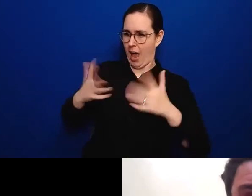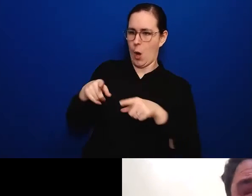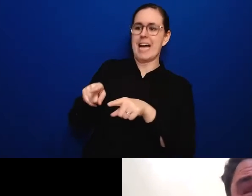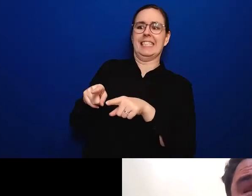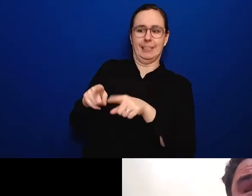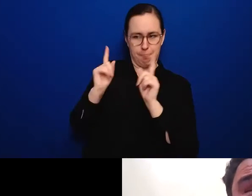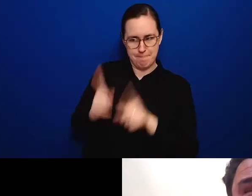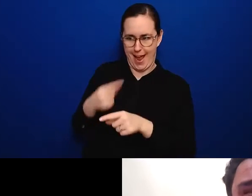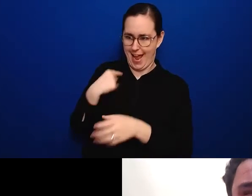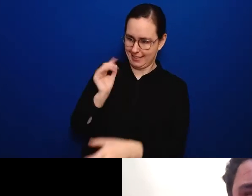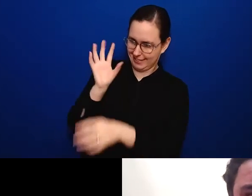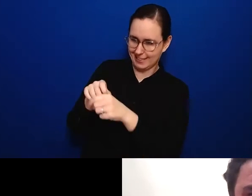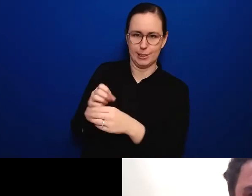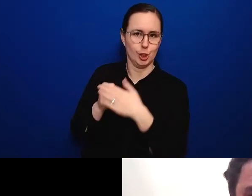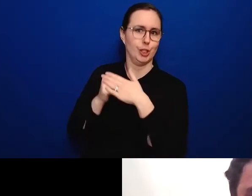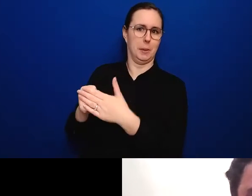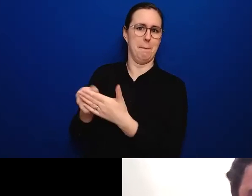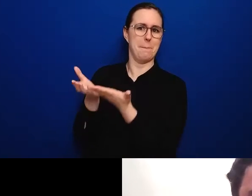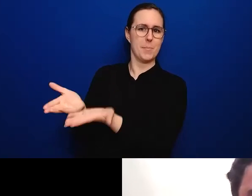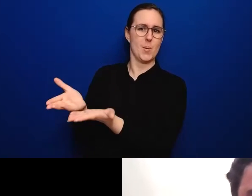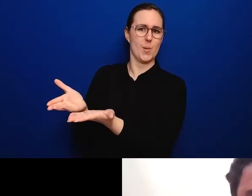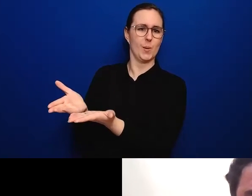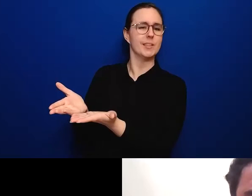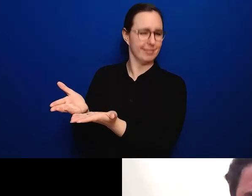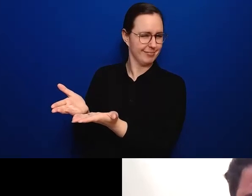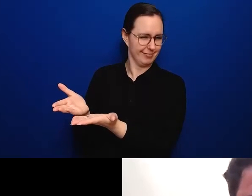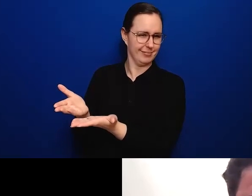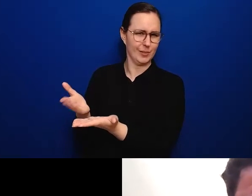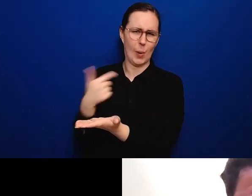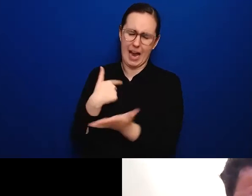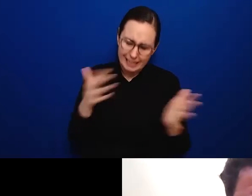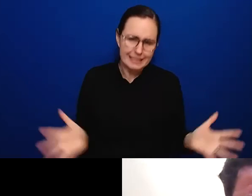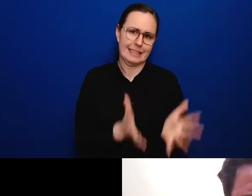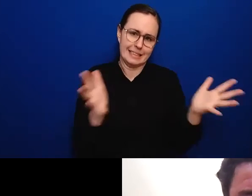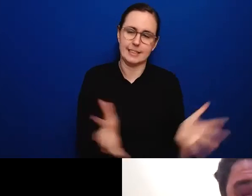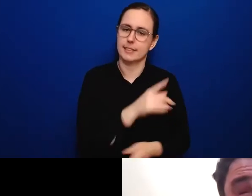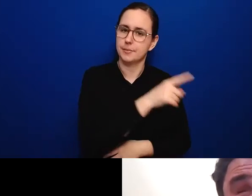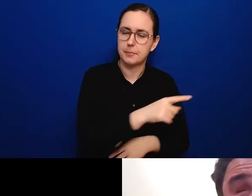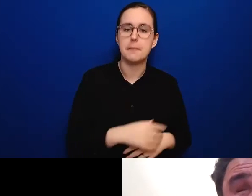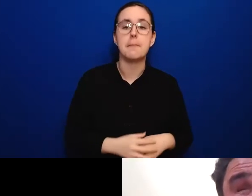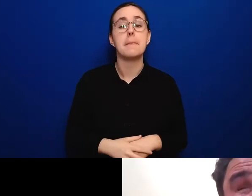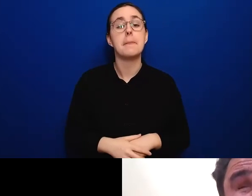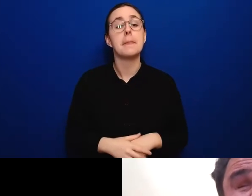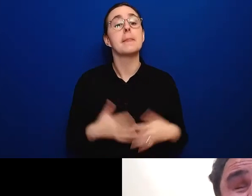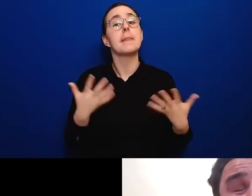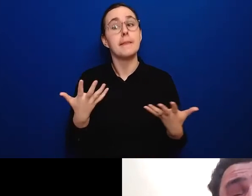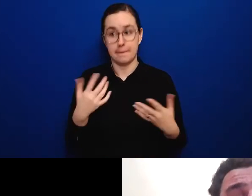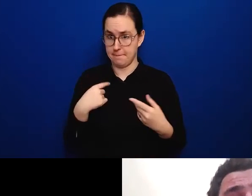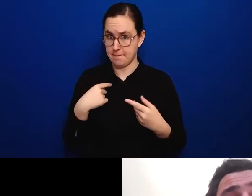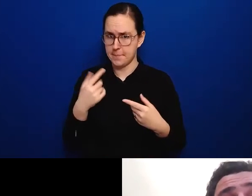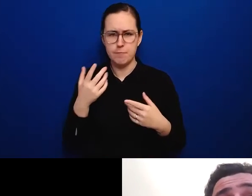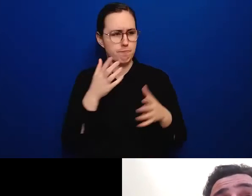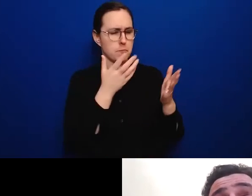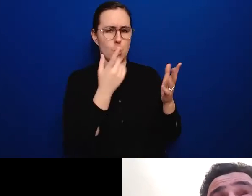in the DPOs, or how DPOs can be inclusive of youth with disabilities. Youth with disabilities, level 1. It is needed to inform DPO. It is needed